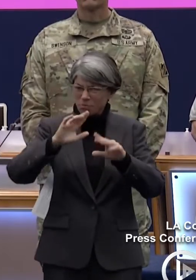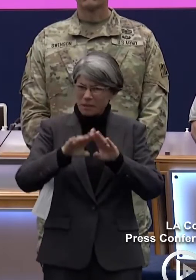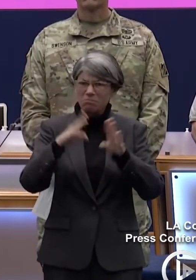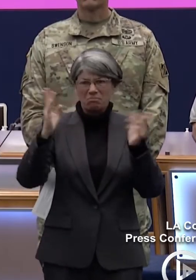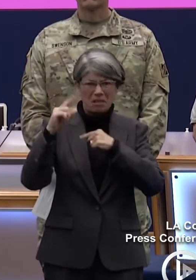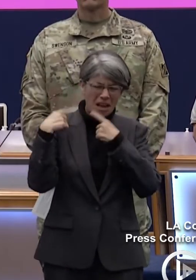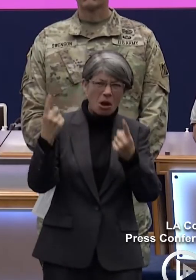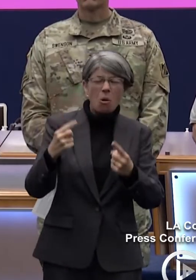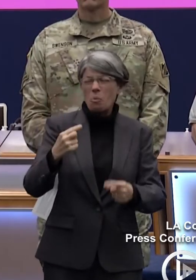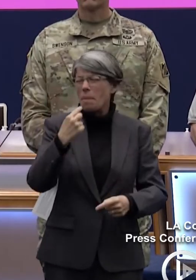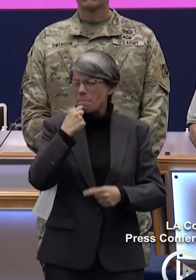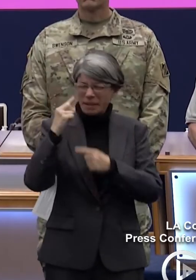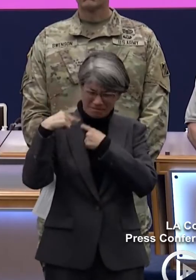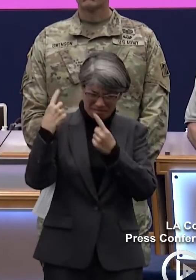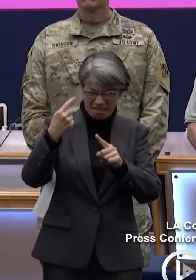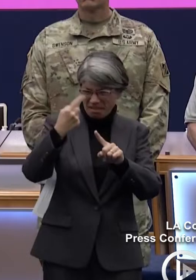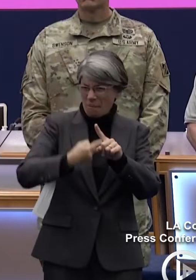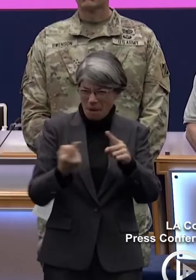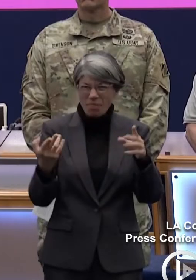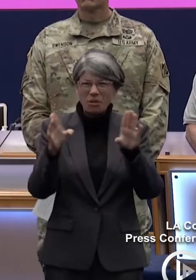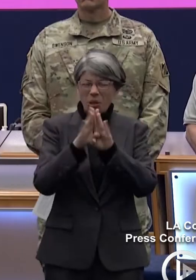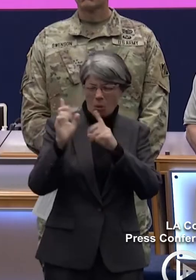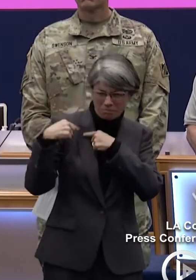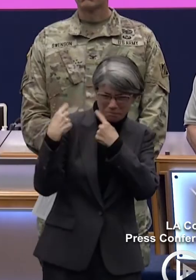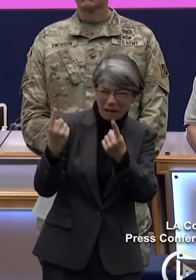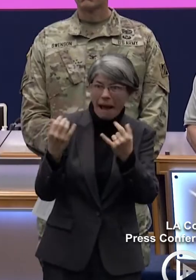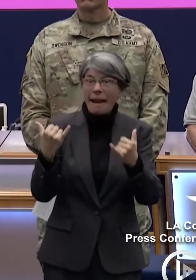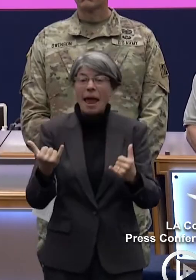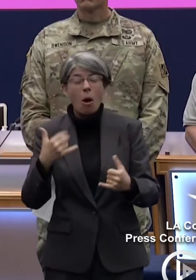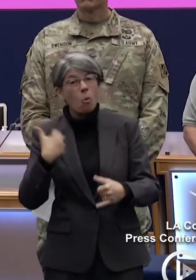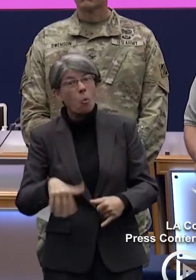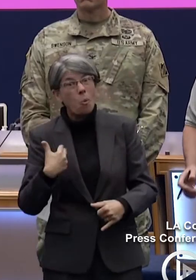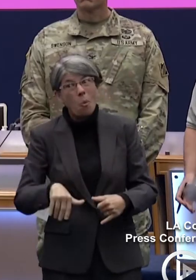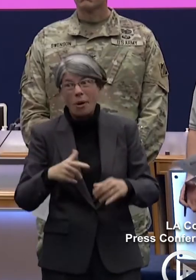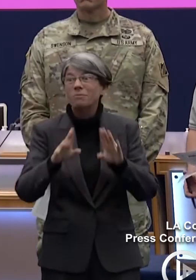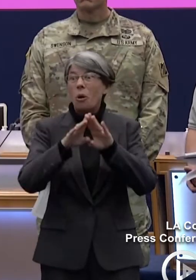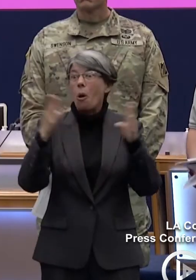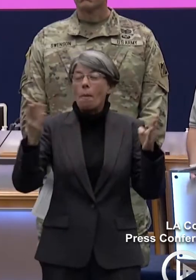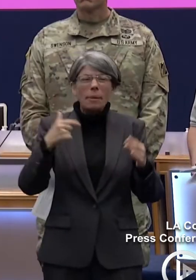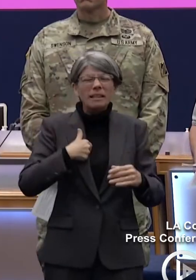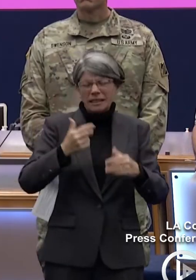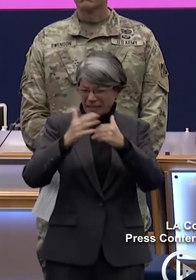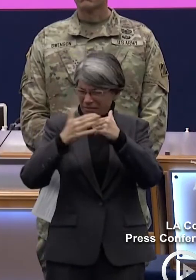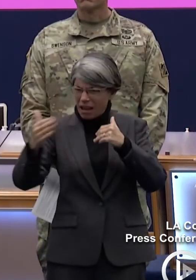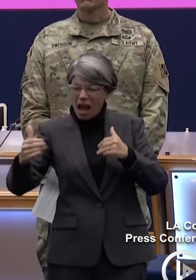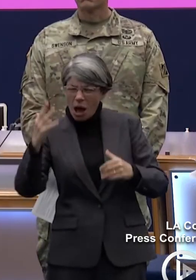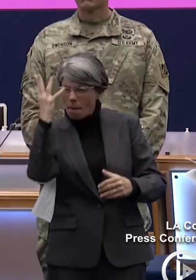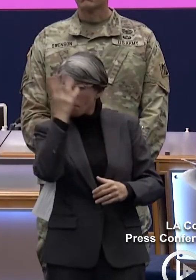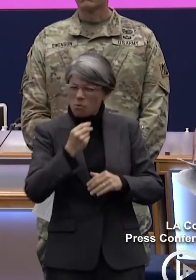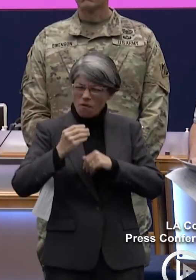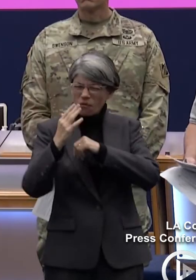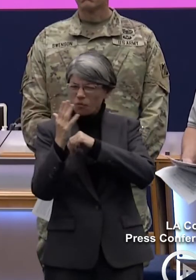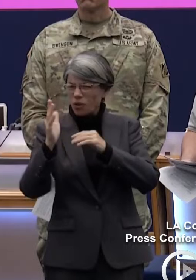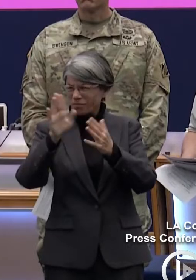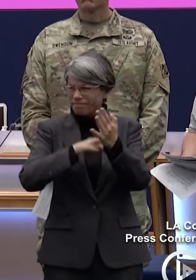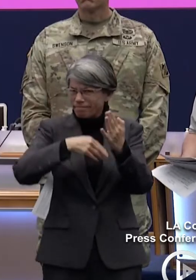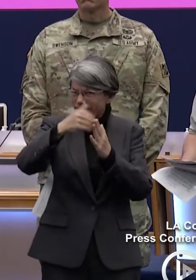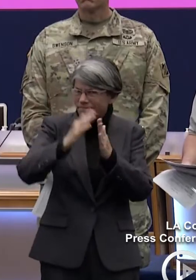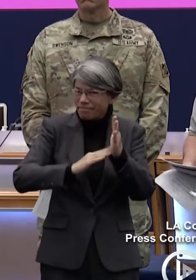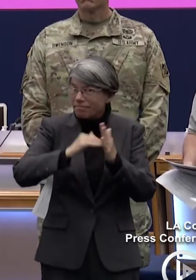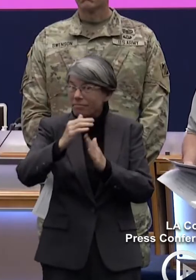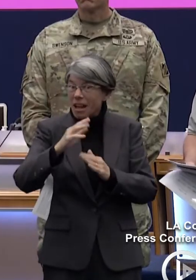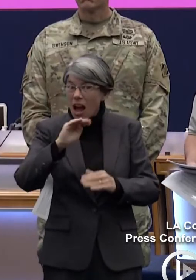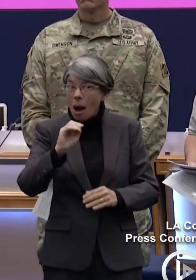sorely missed over the last month. On the side of the grocery outlet building, there's a beautiful mural celebrating